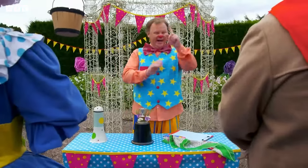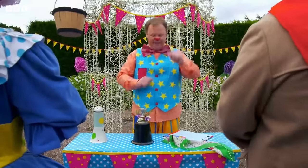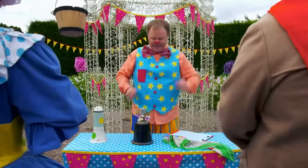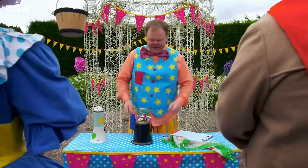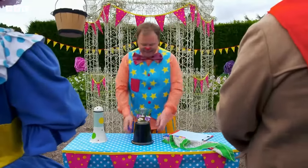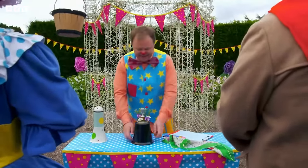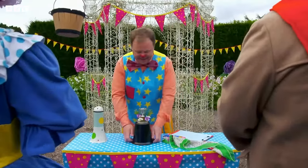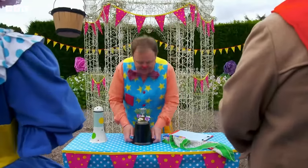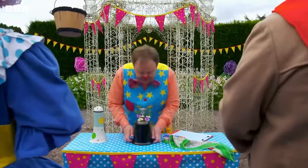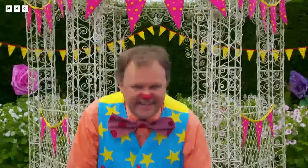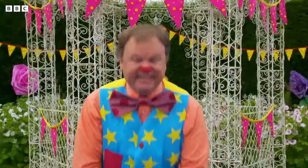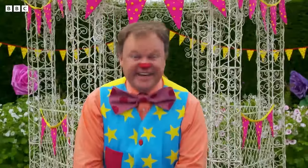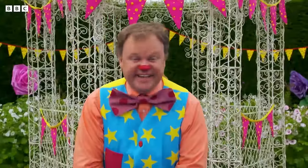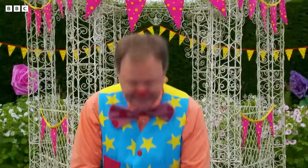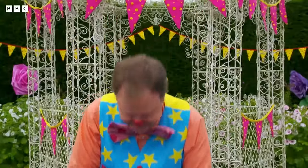Woohoo! Oh, I've got a...